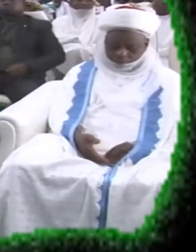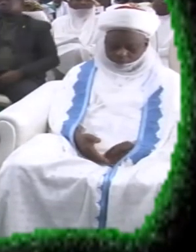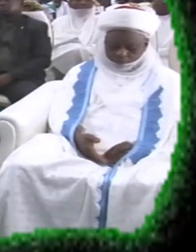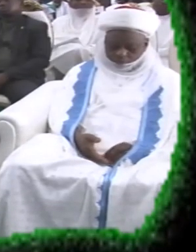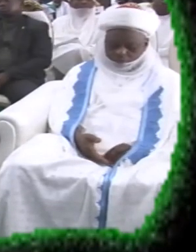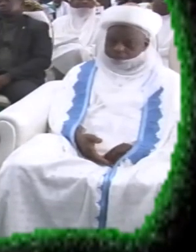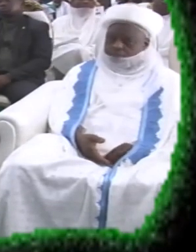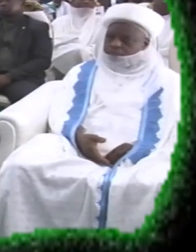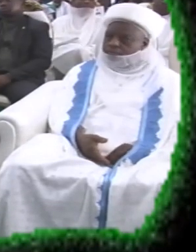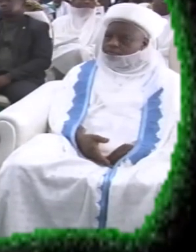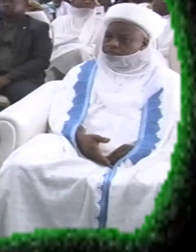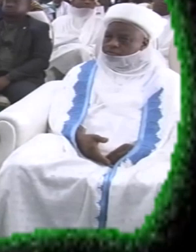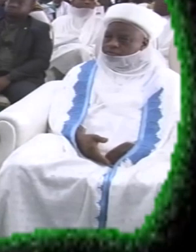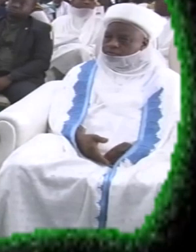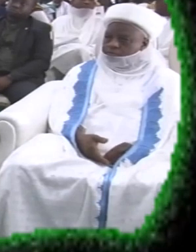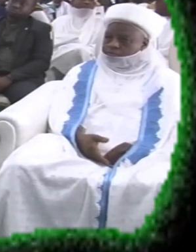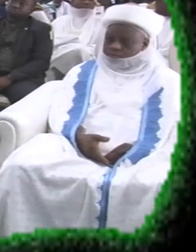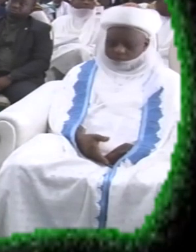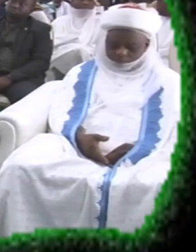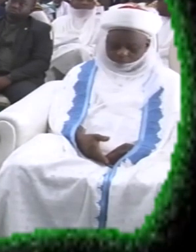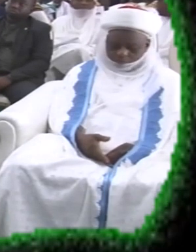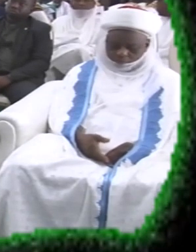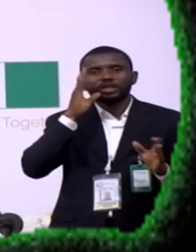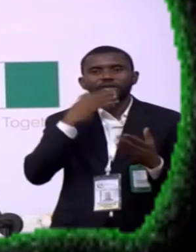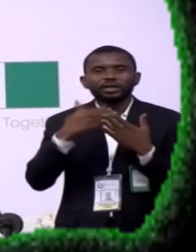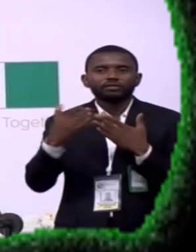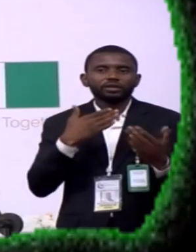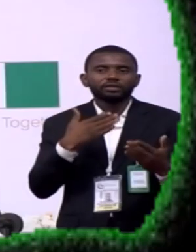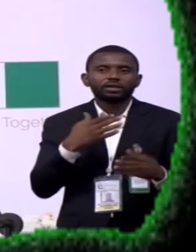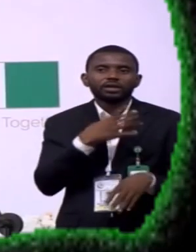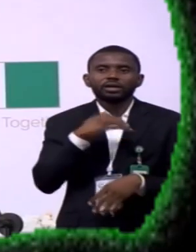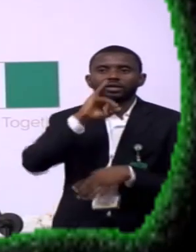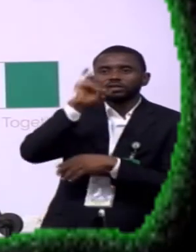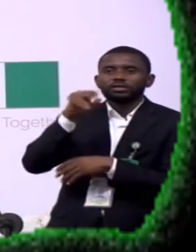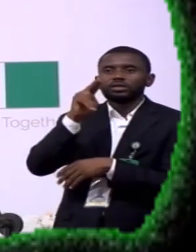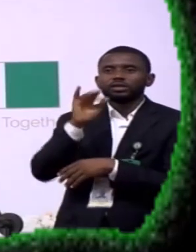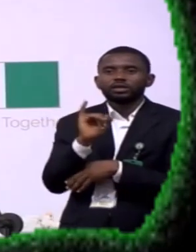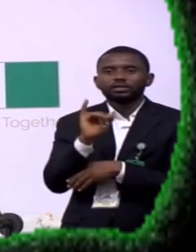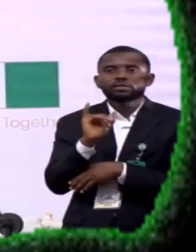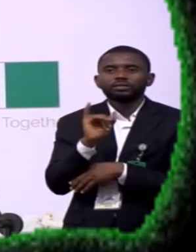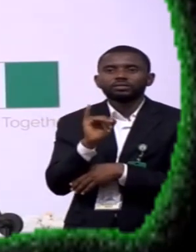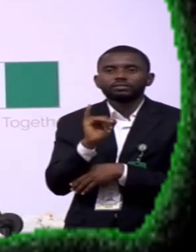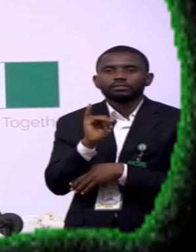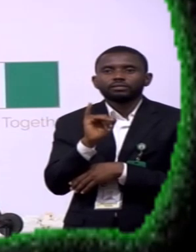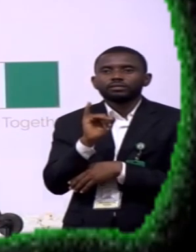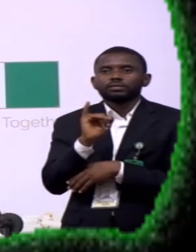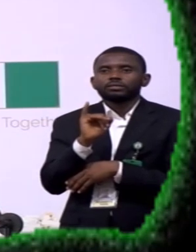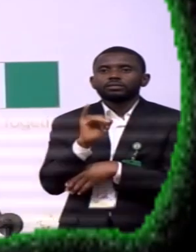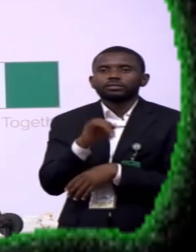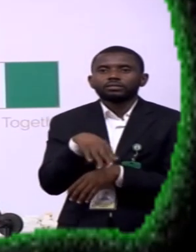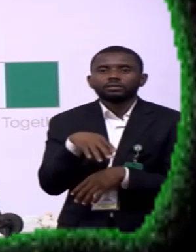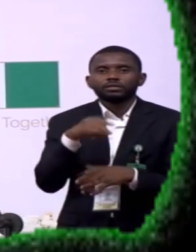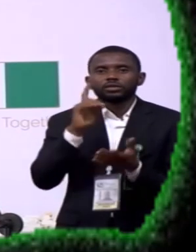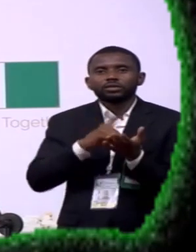Supreme Council for Islamic Affairs and Jamaatul Nasr al-Islam, Sultan Muhammad